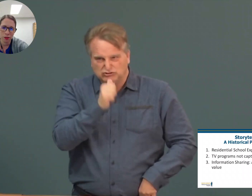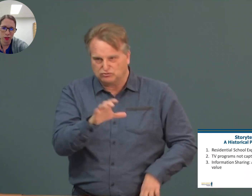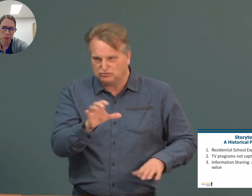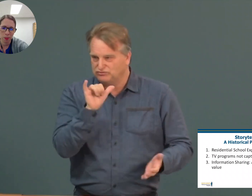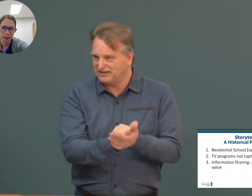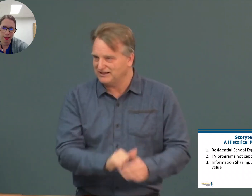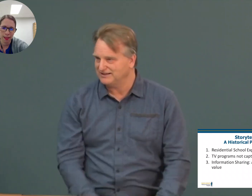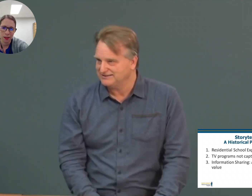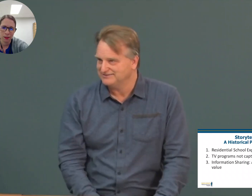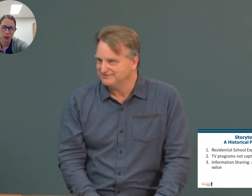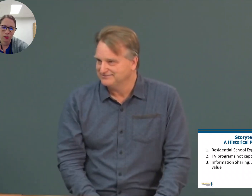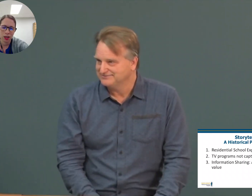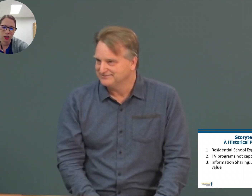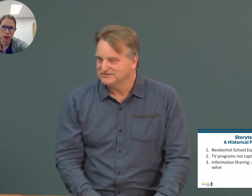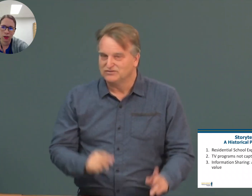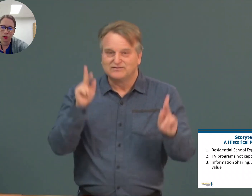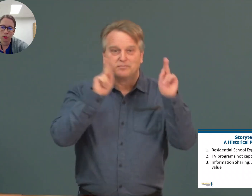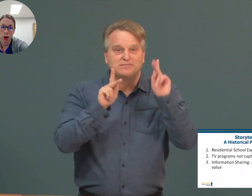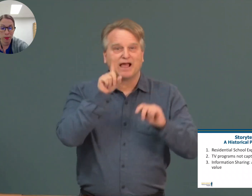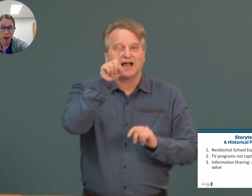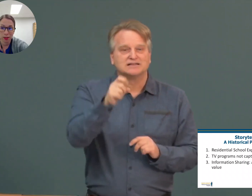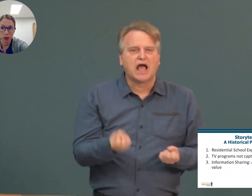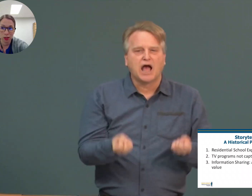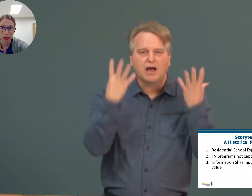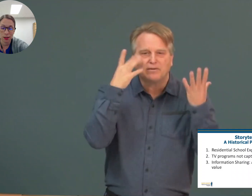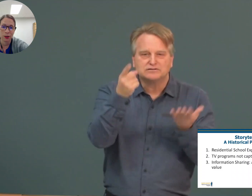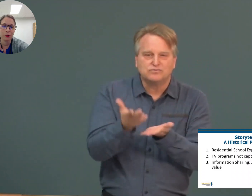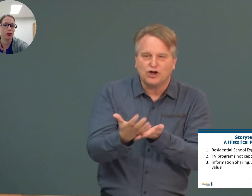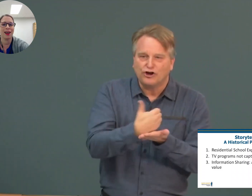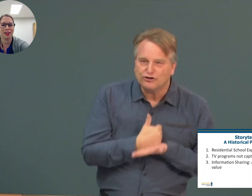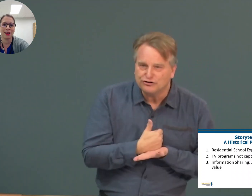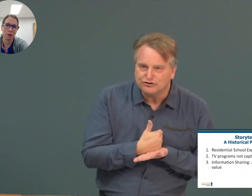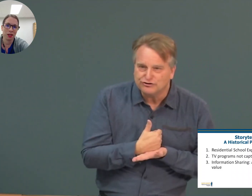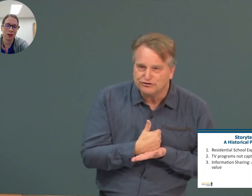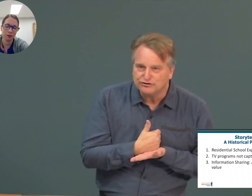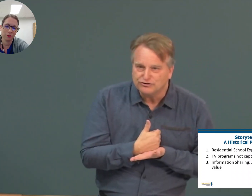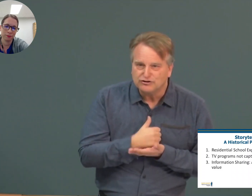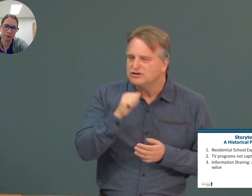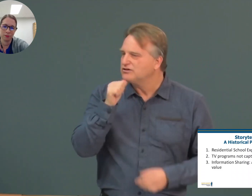them. So they can learn why people get divorced and that they also shouldn't ask everybody.